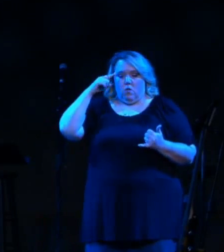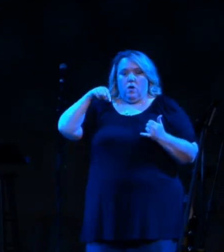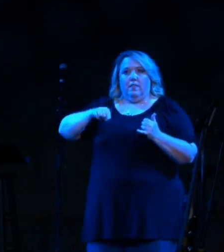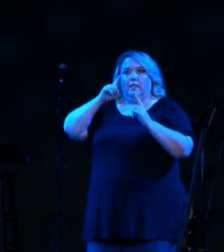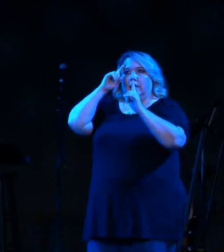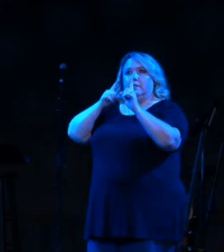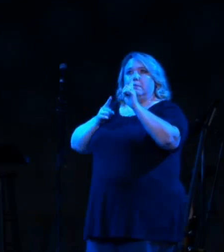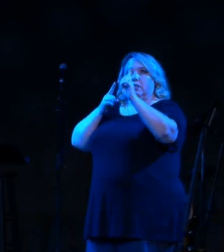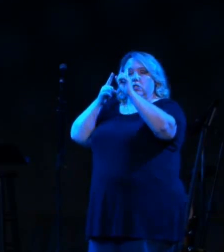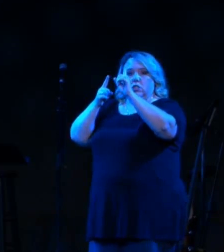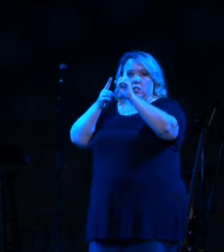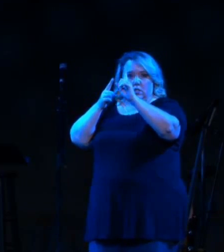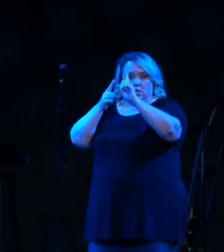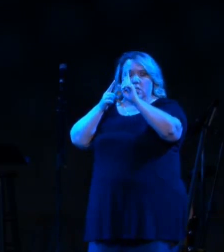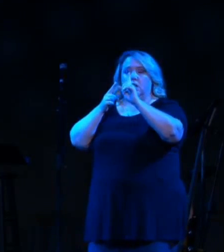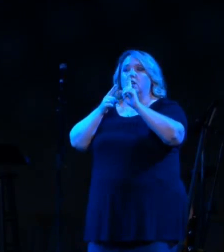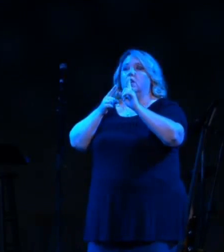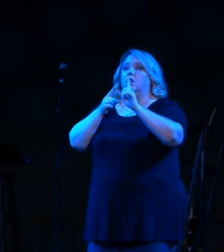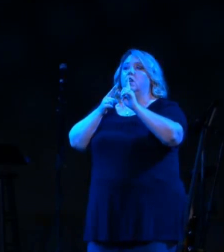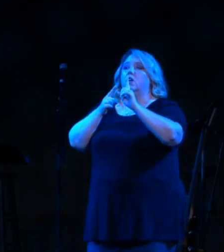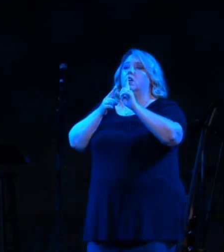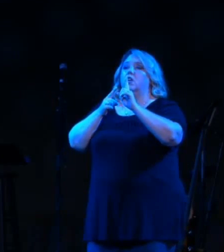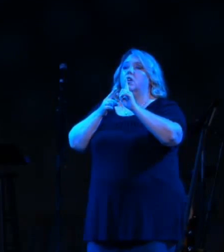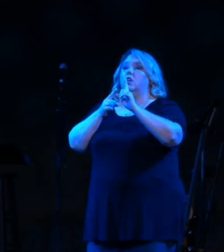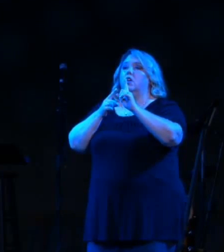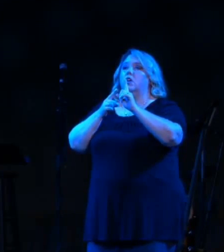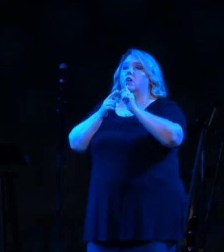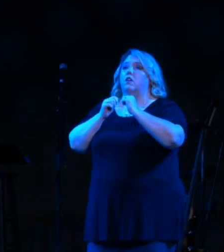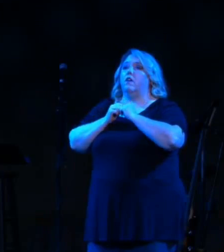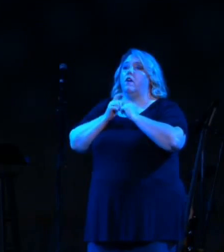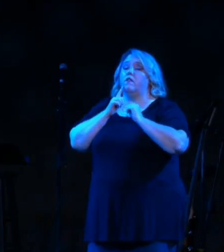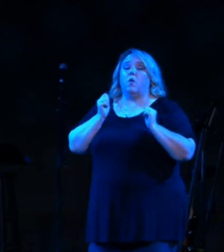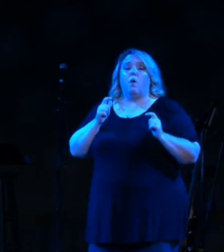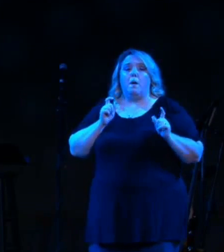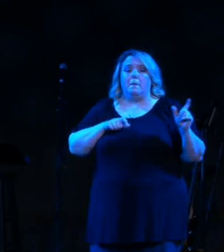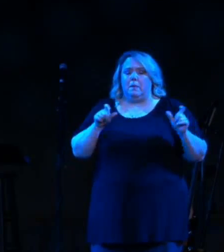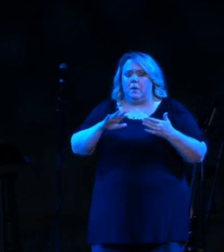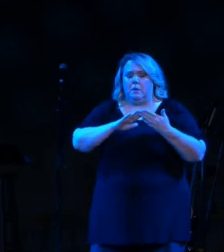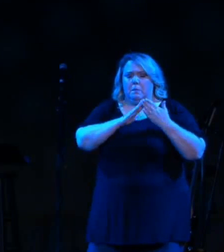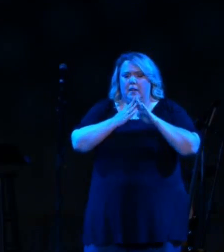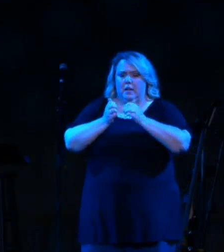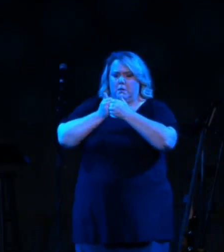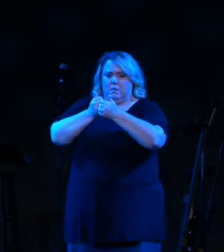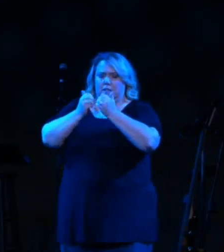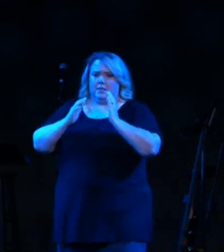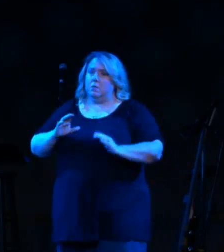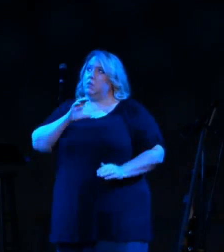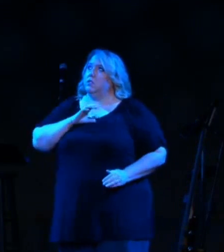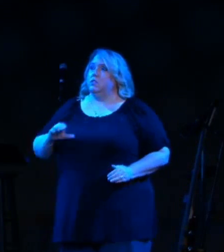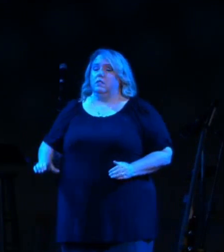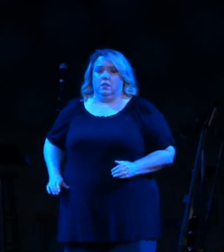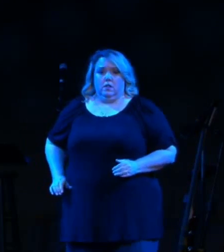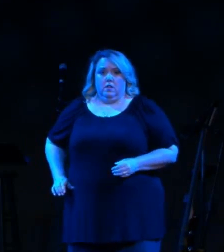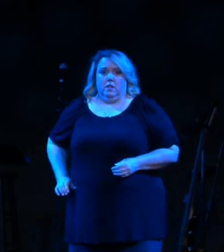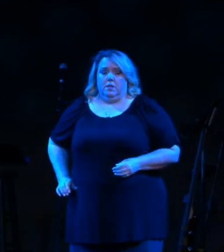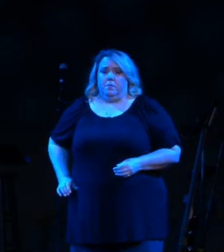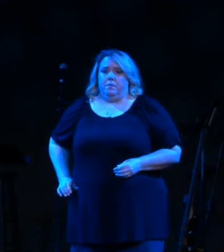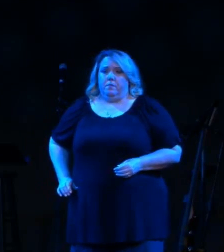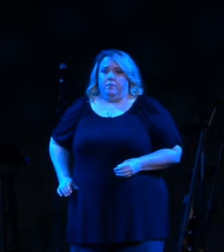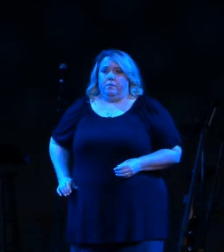mission, to make disciples of all people, for there